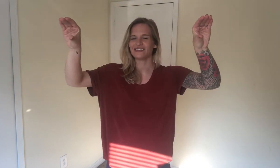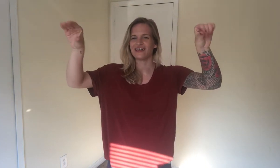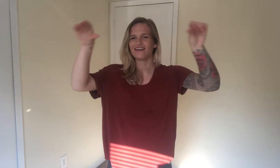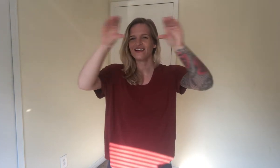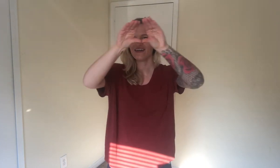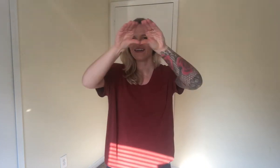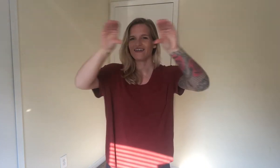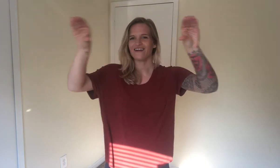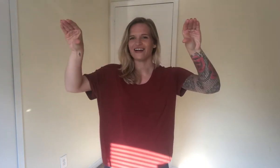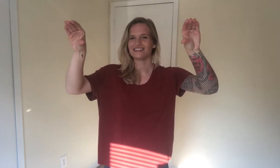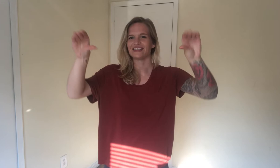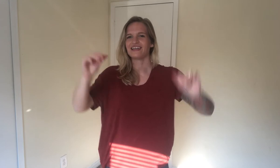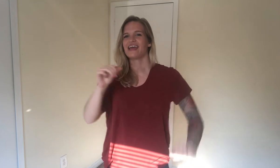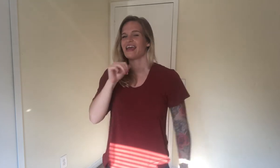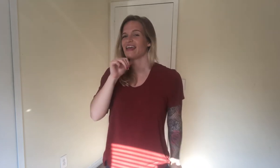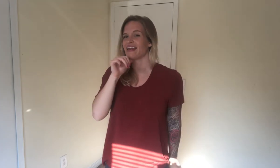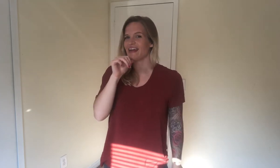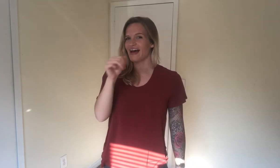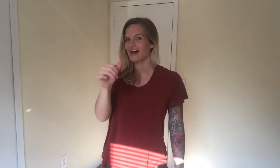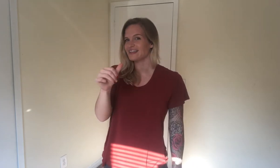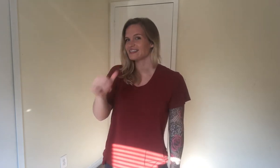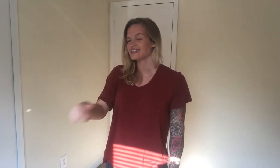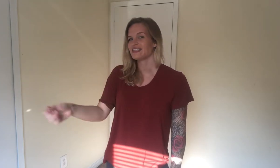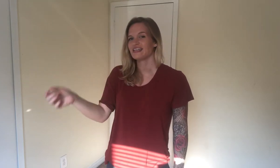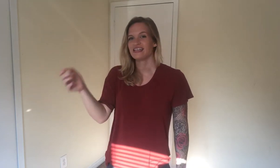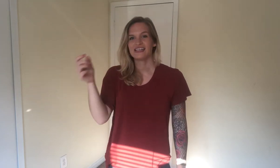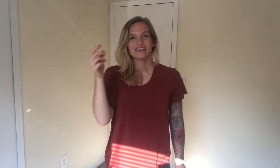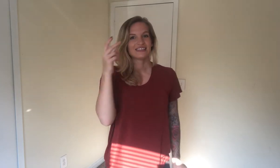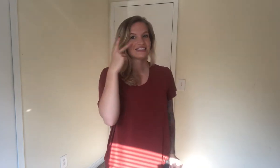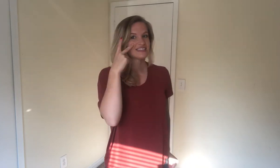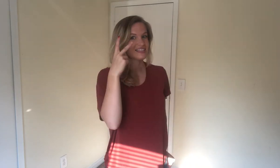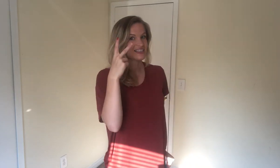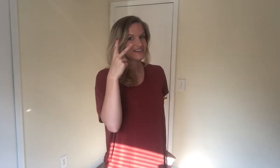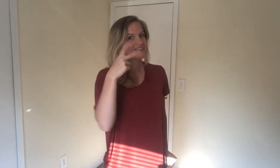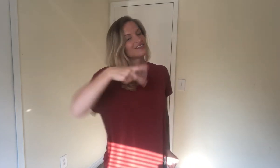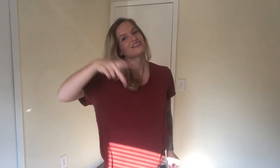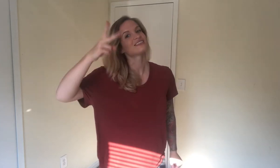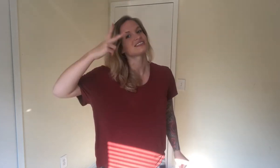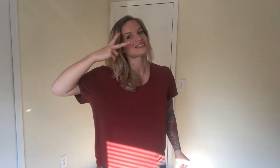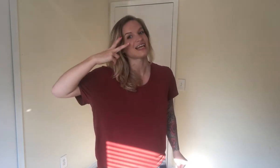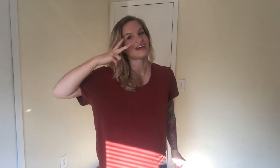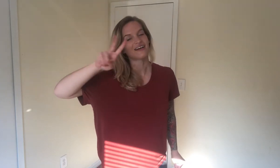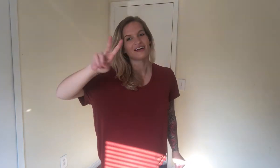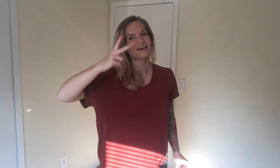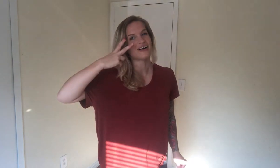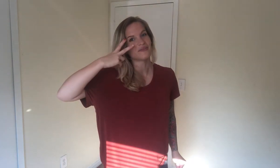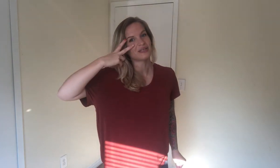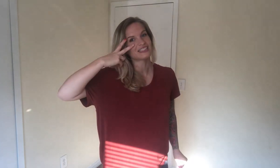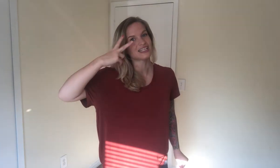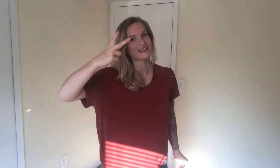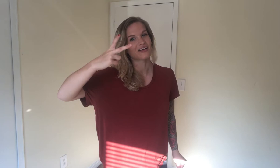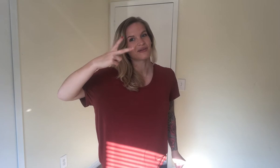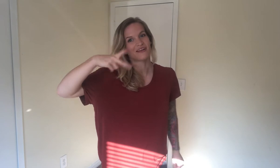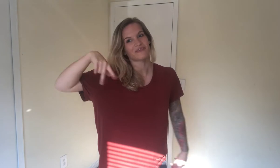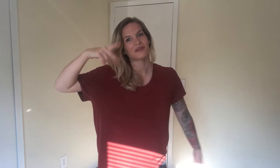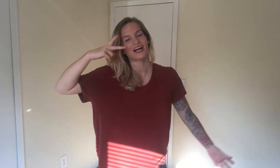there, horizon, and not see, it's like a peace sign coming out from your